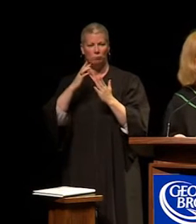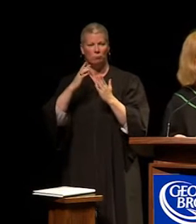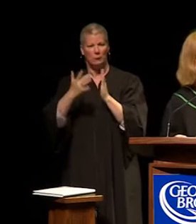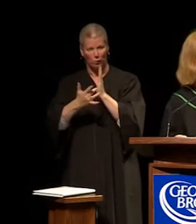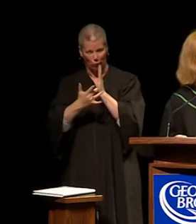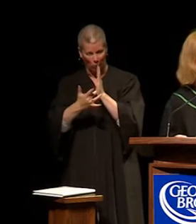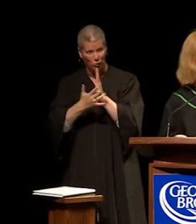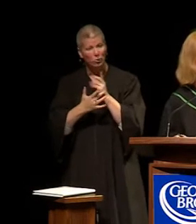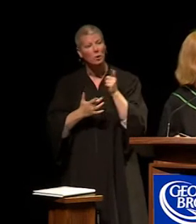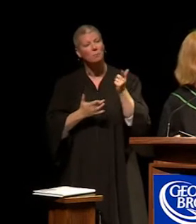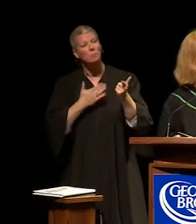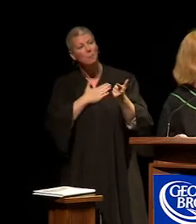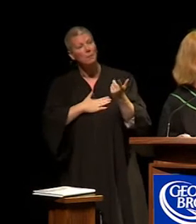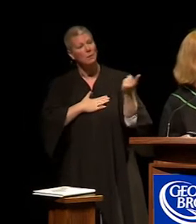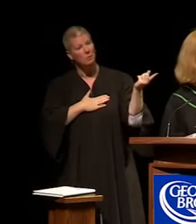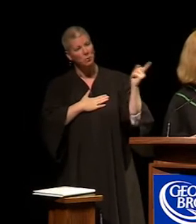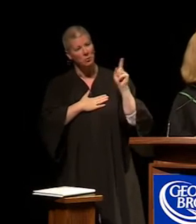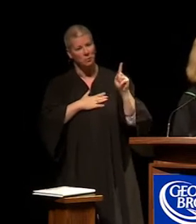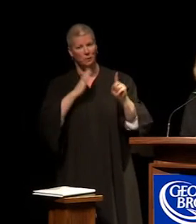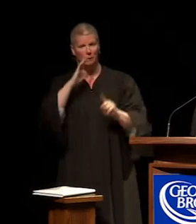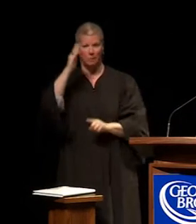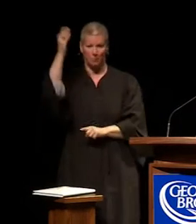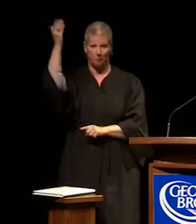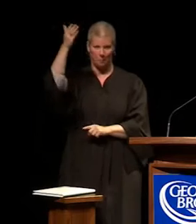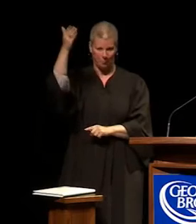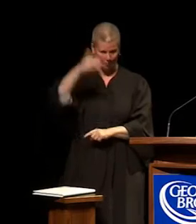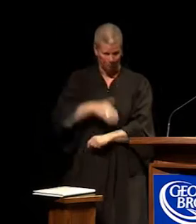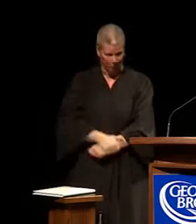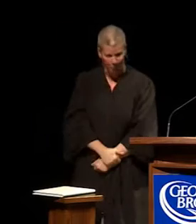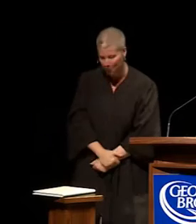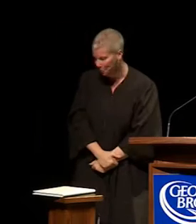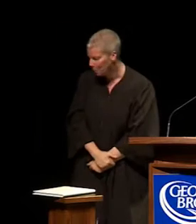graduating class of 2016?